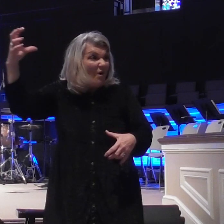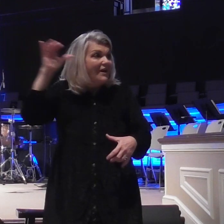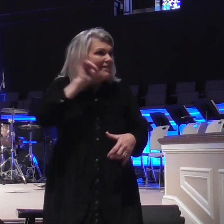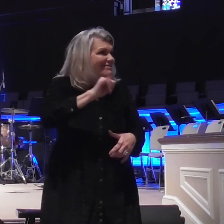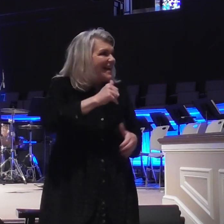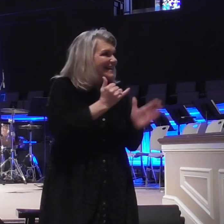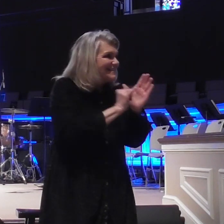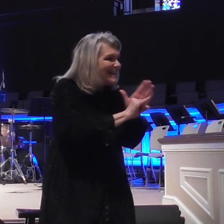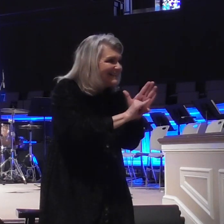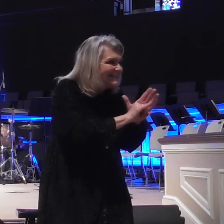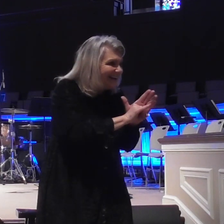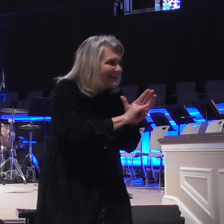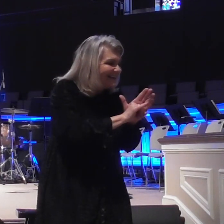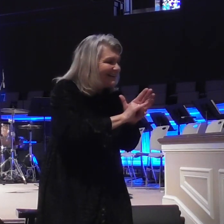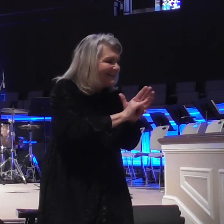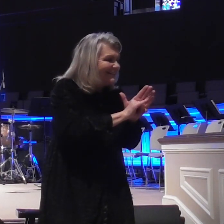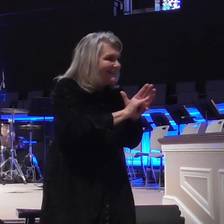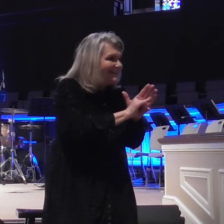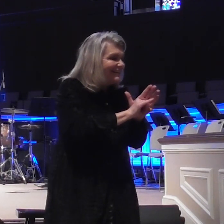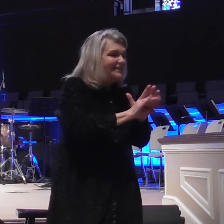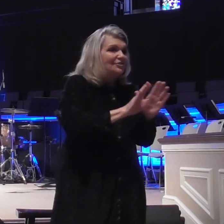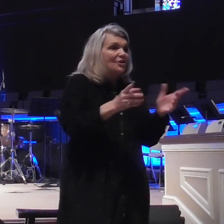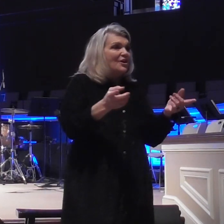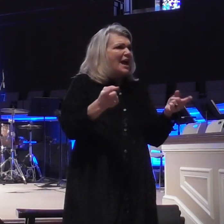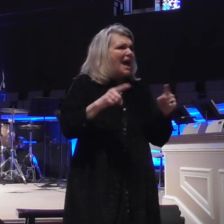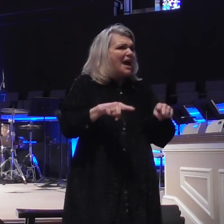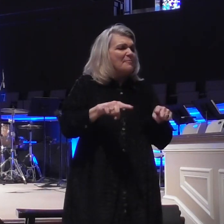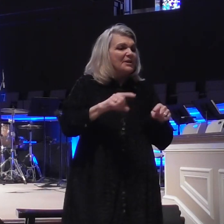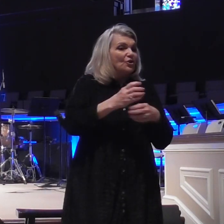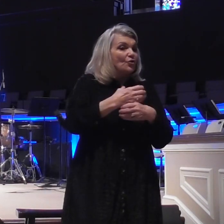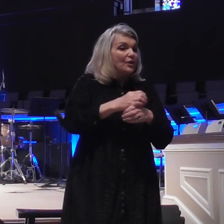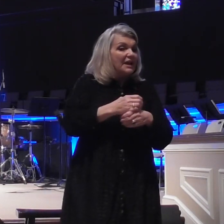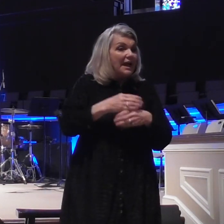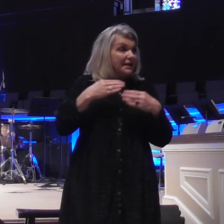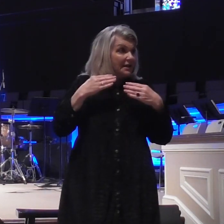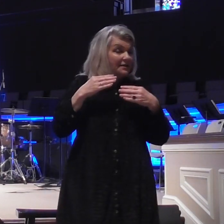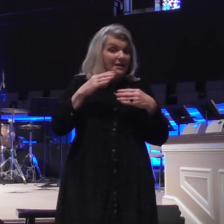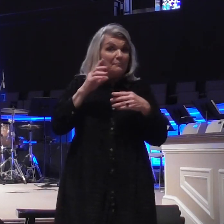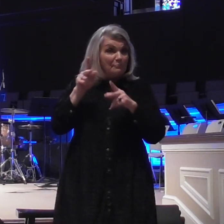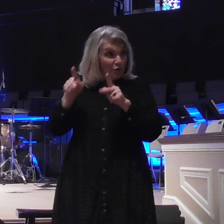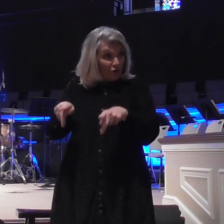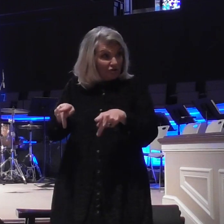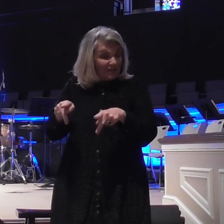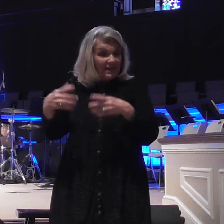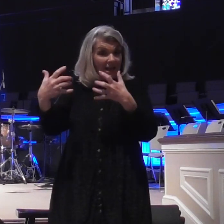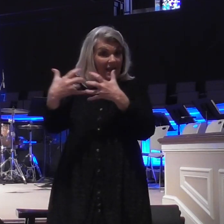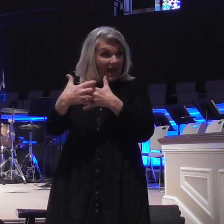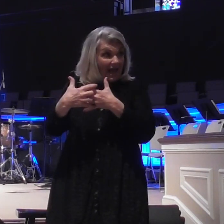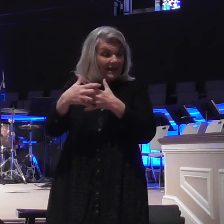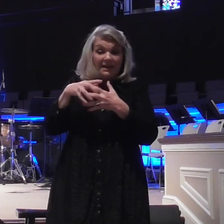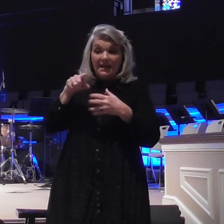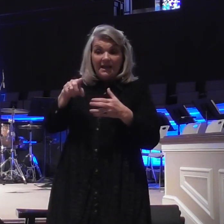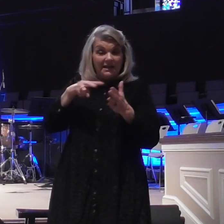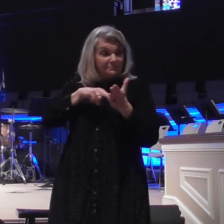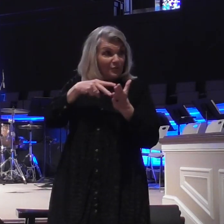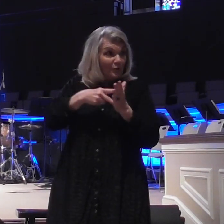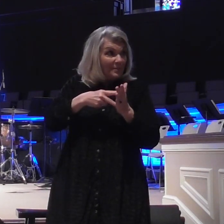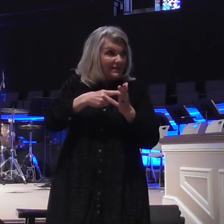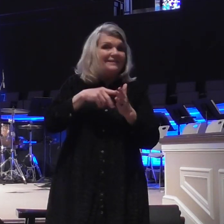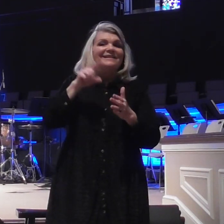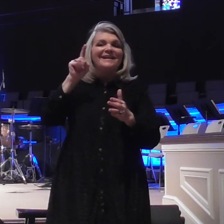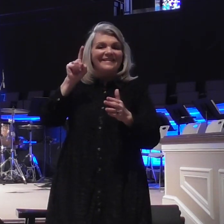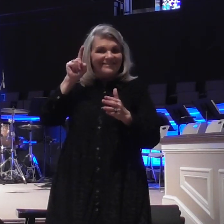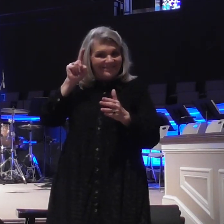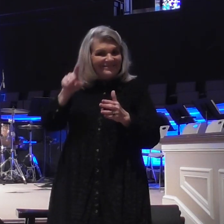And when a created being is living in alignment with his most alignment with his purpose, then he is most